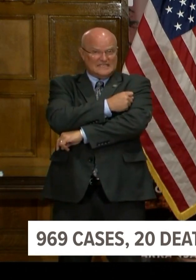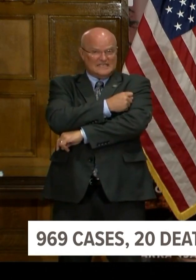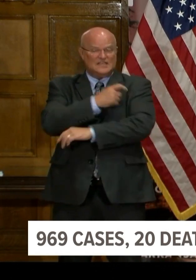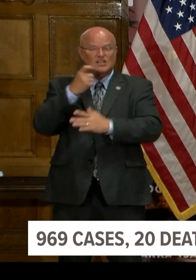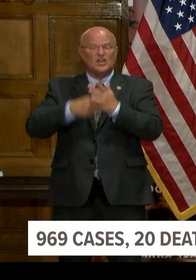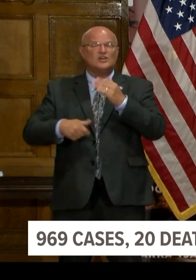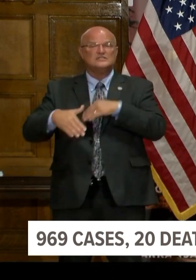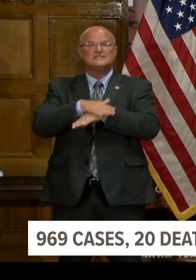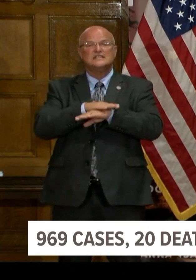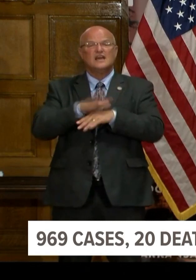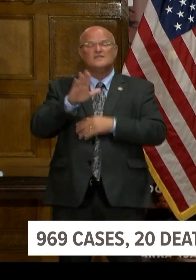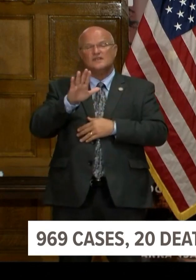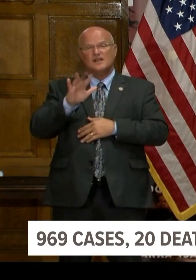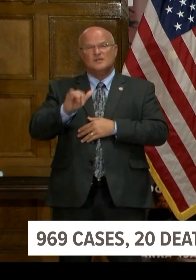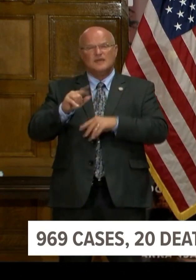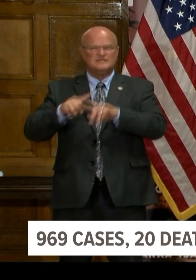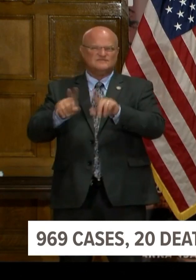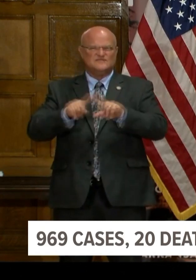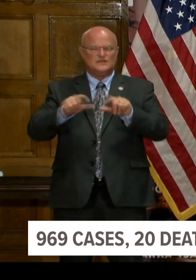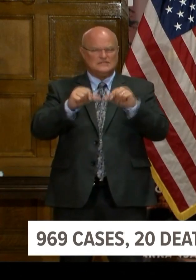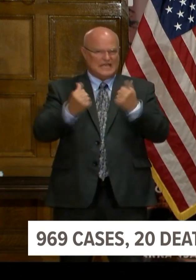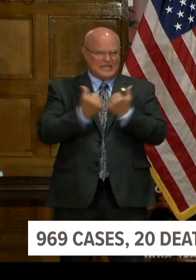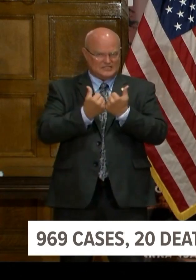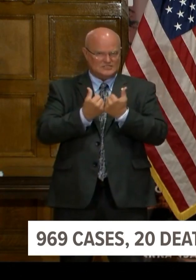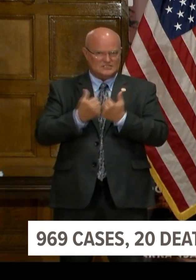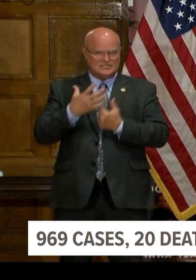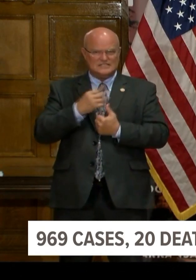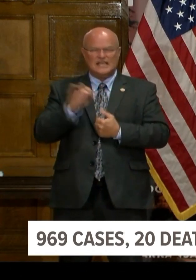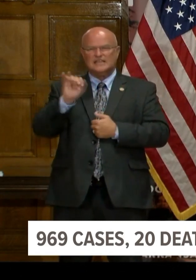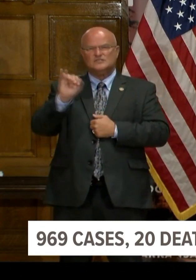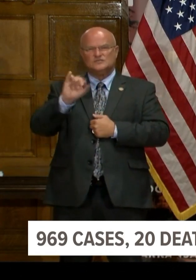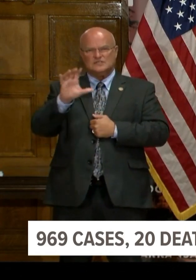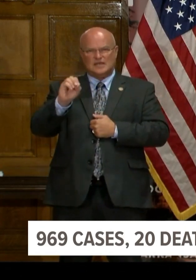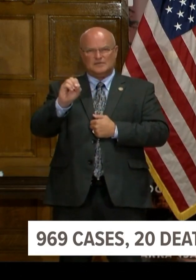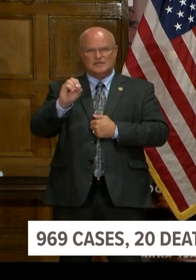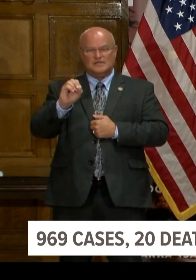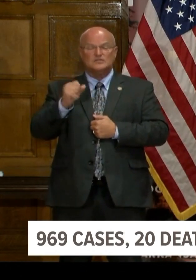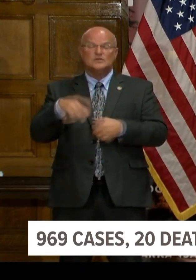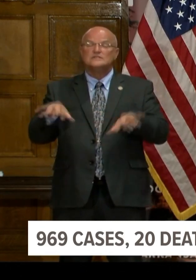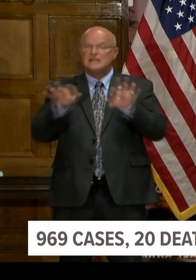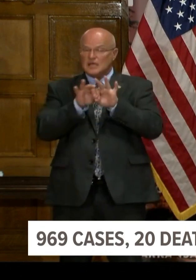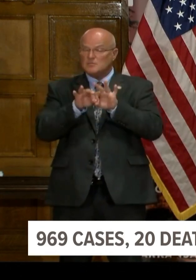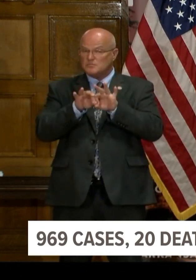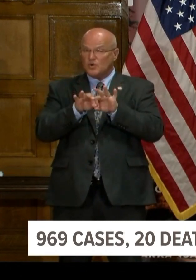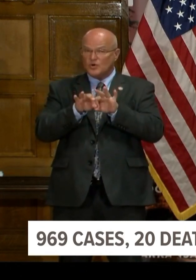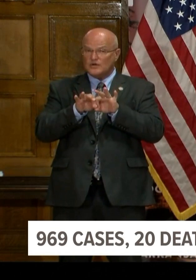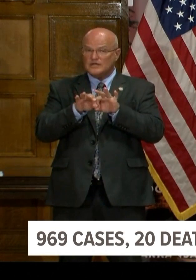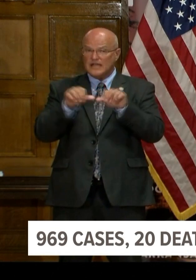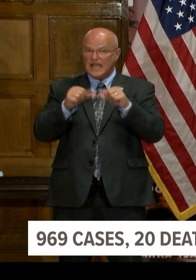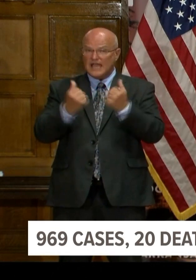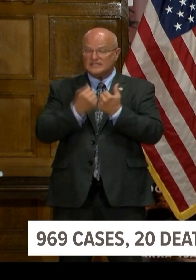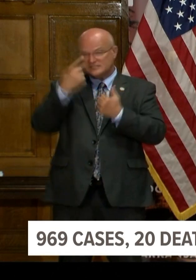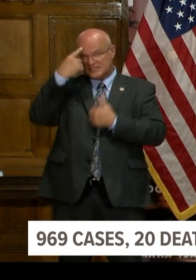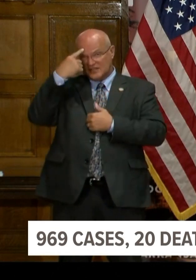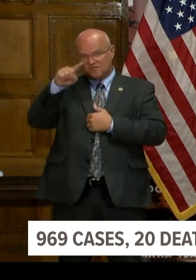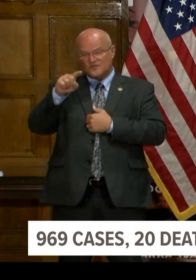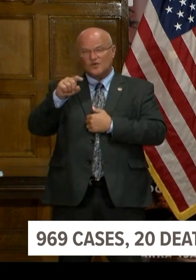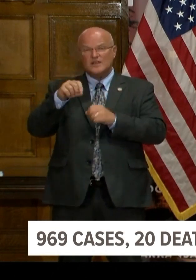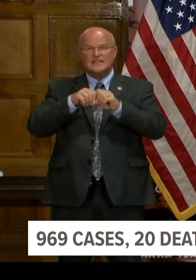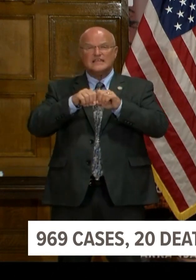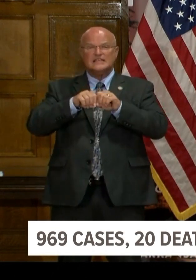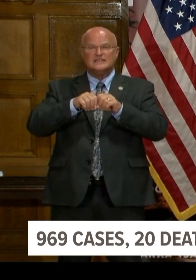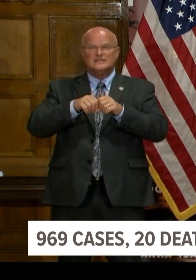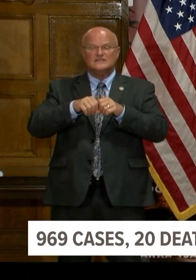is covered by various agencies and insurance companies. So it's an important agency for the